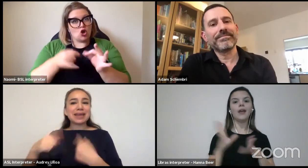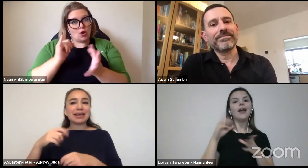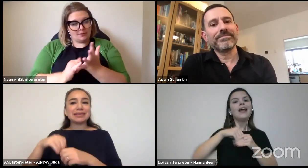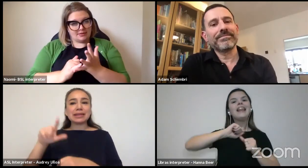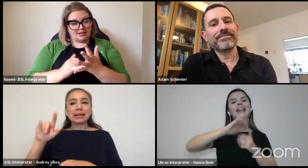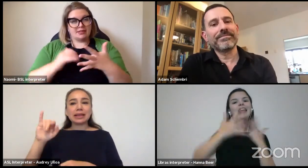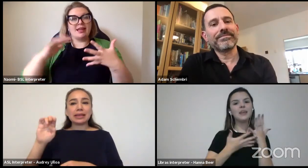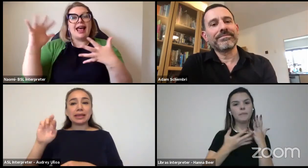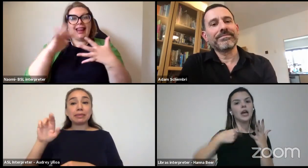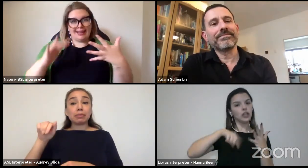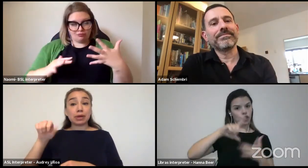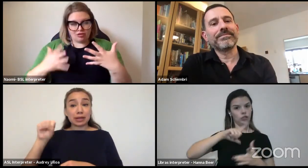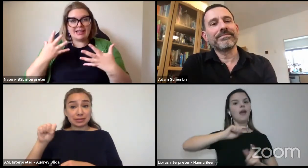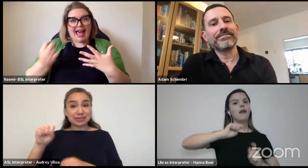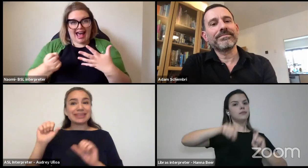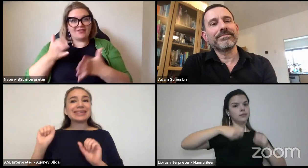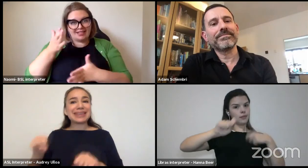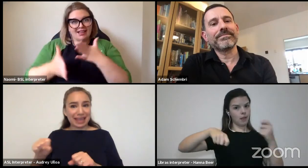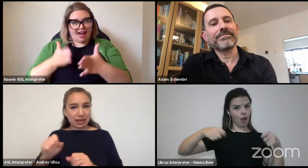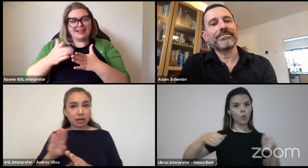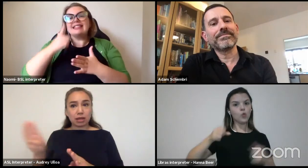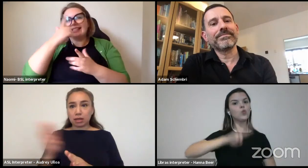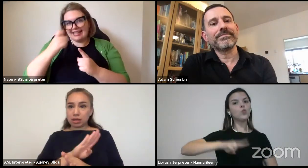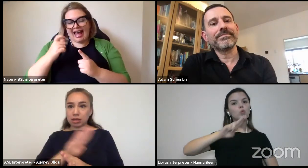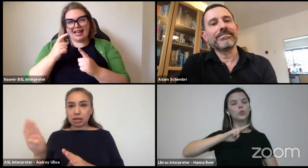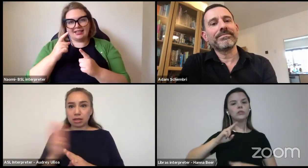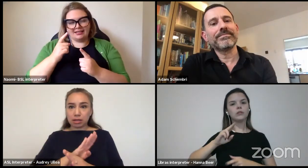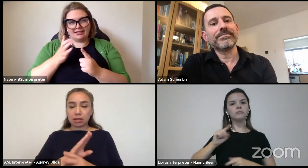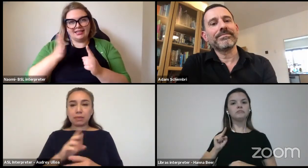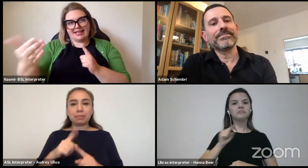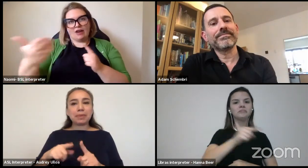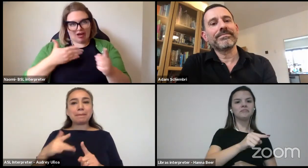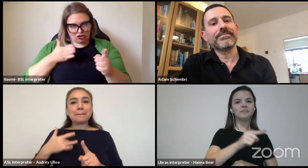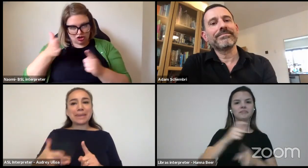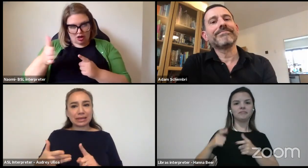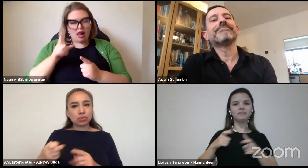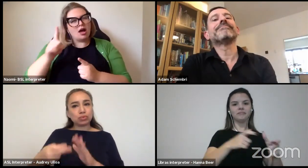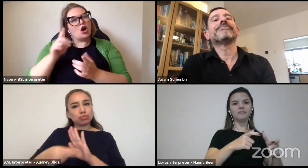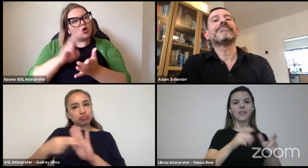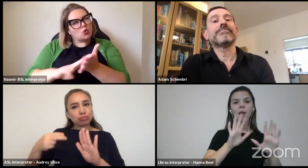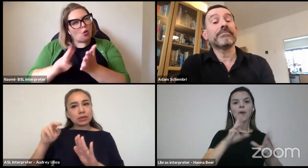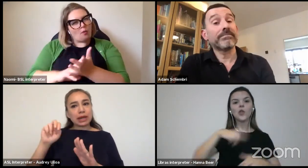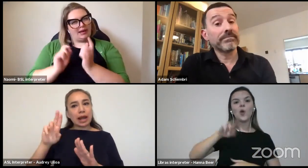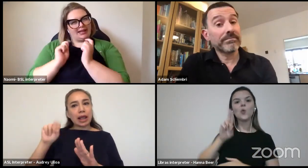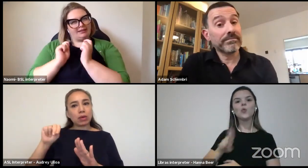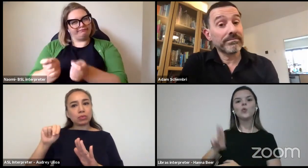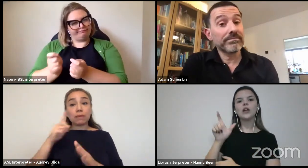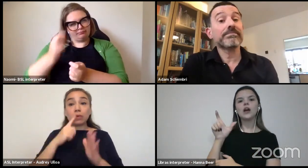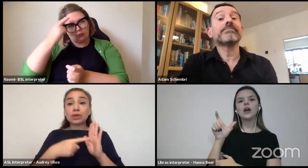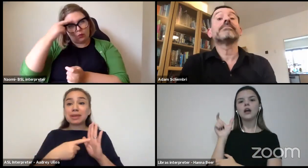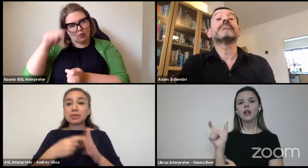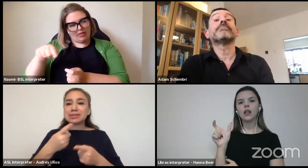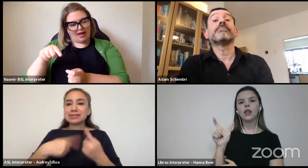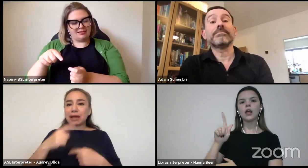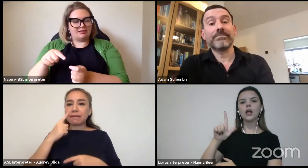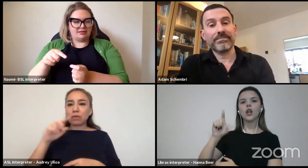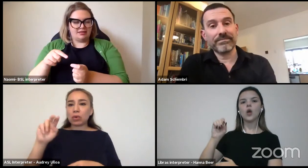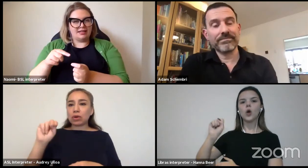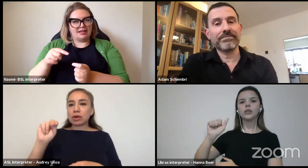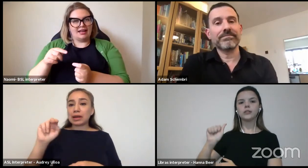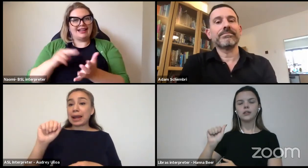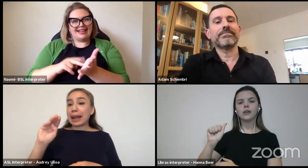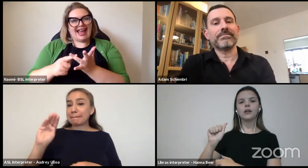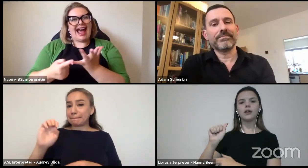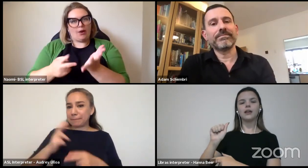use directionality, but they are traditionally glossed as nouns, like the sign for name. So they could